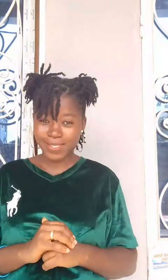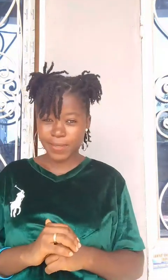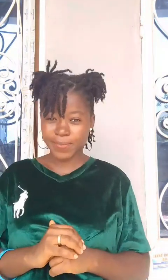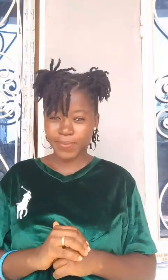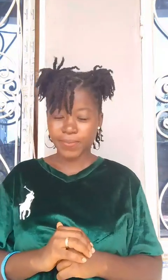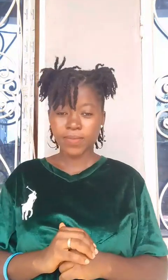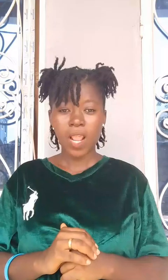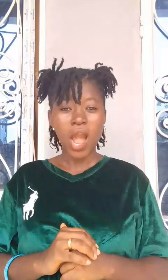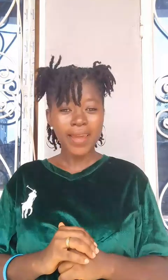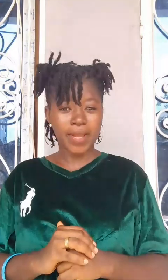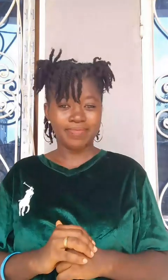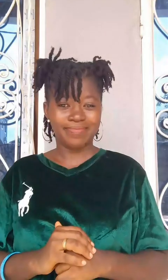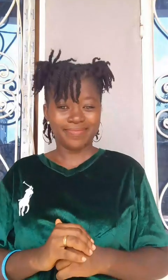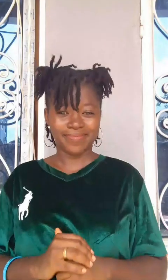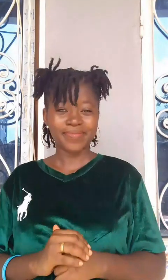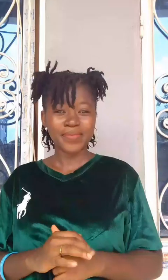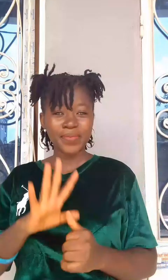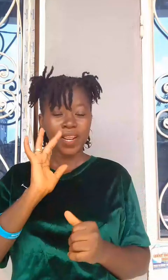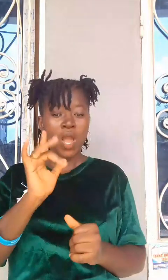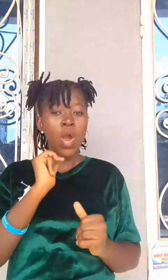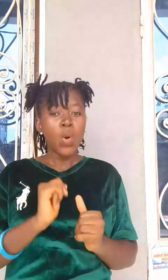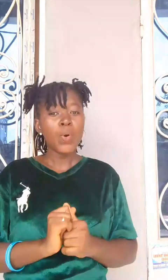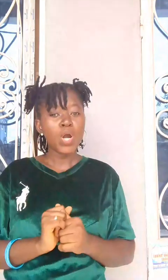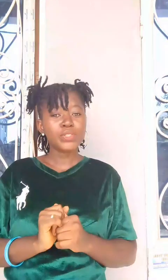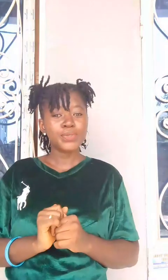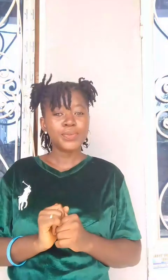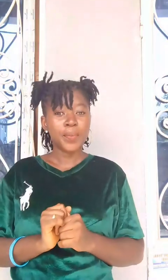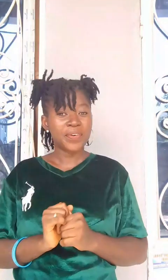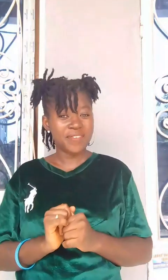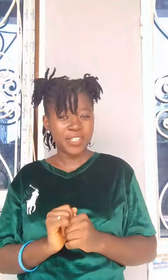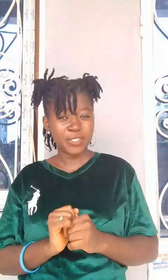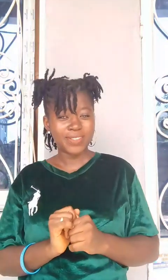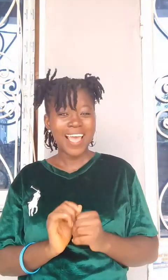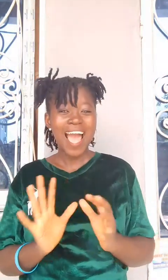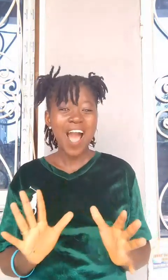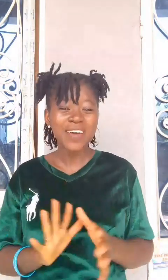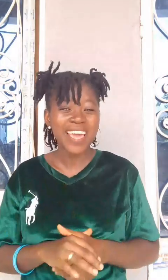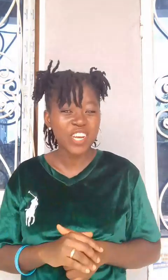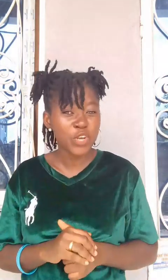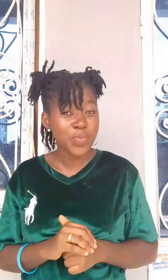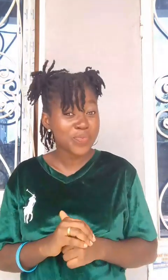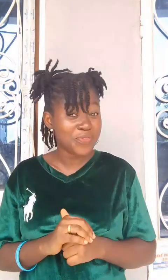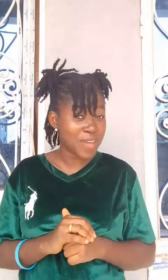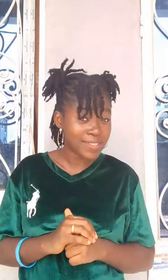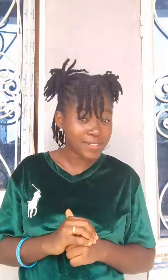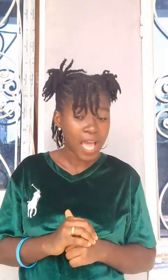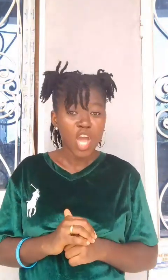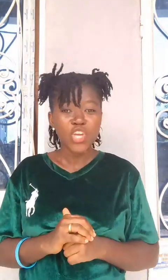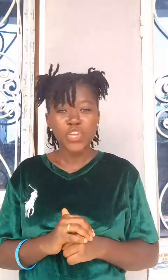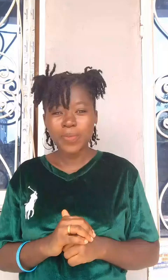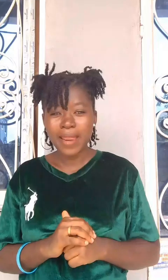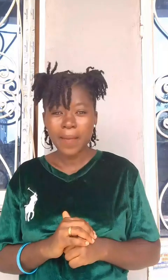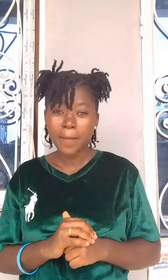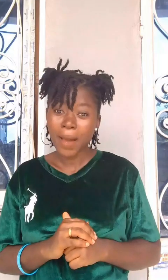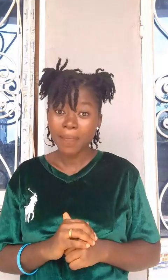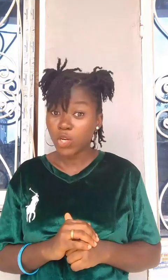person. Okay, we'll go to prevention. How can you prevent human